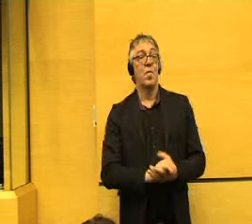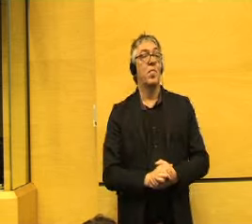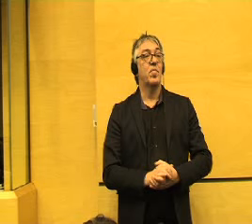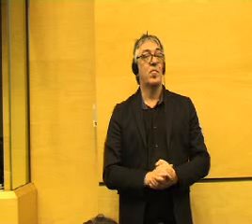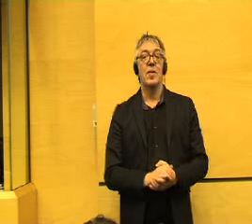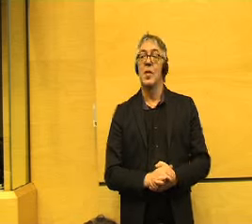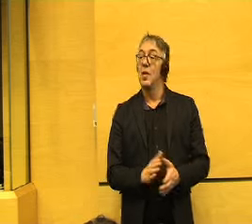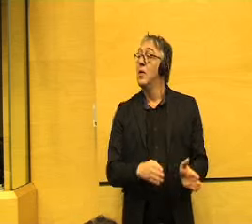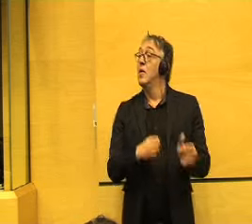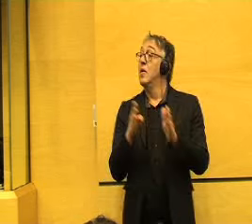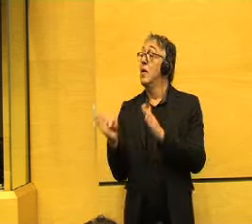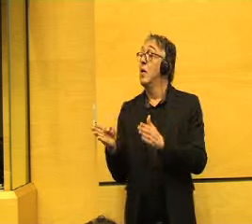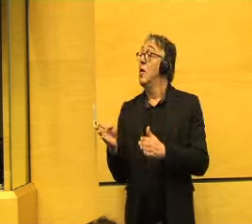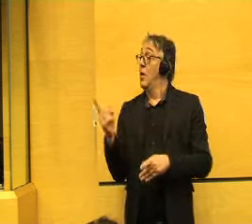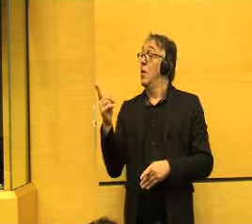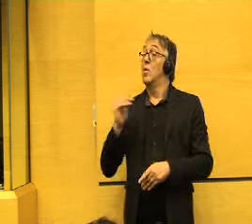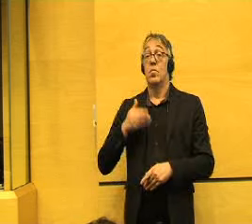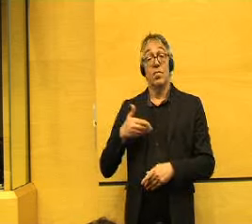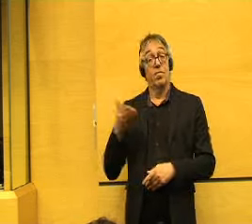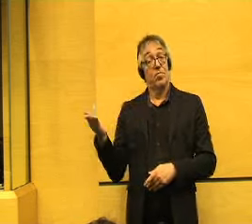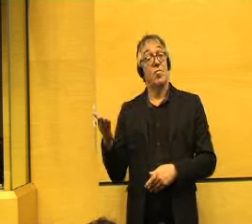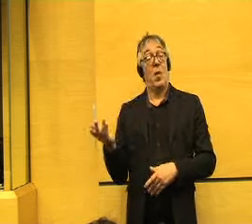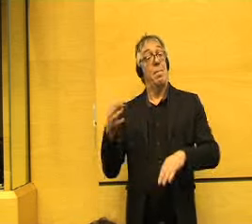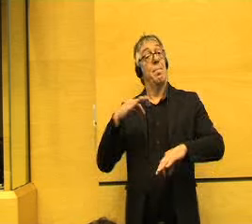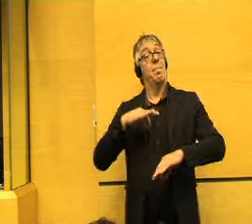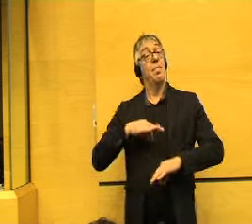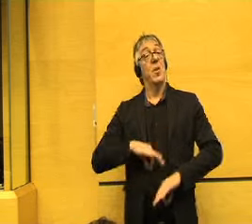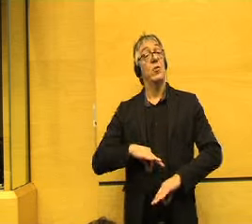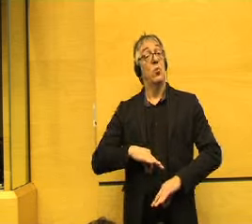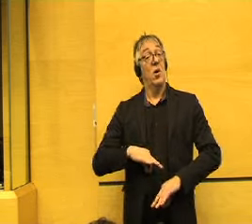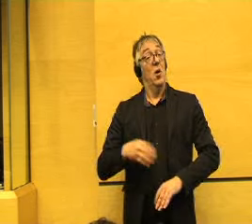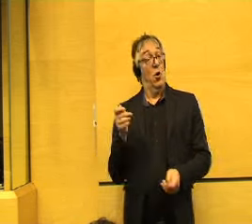On from Ministry of Justice to give a floor, please.